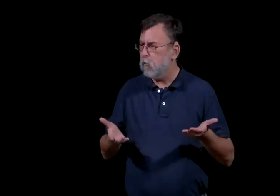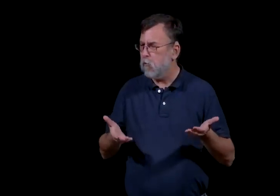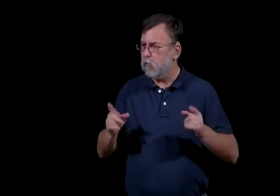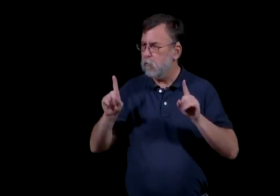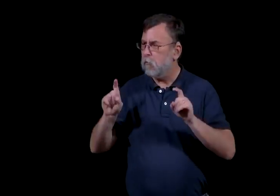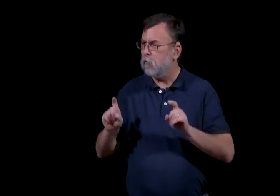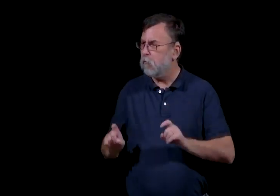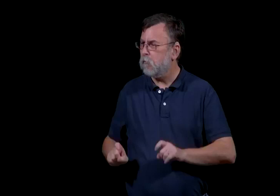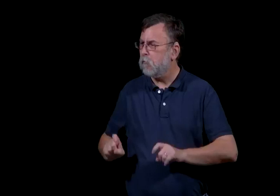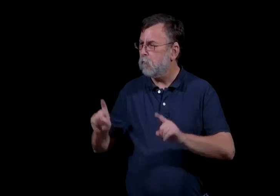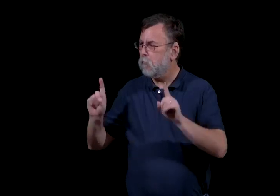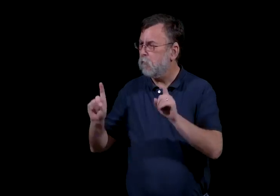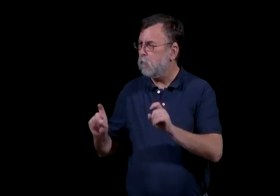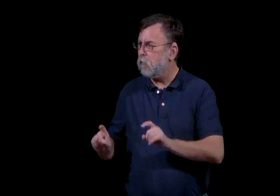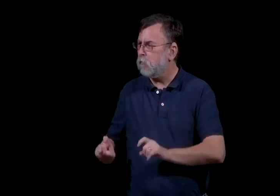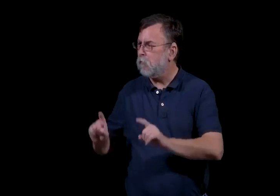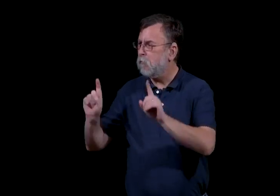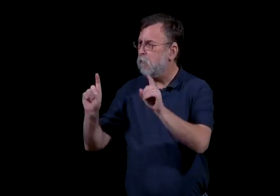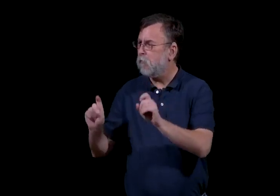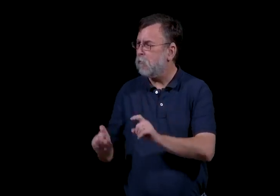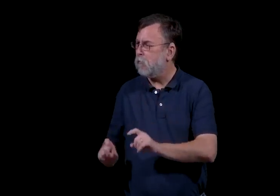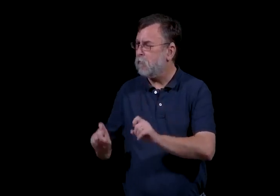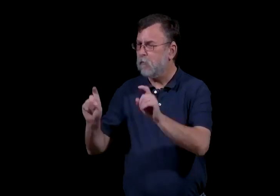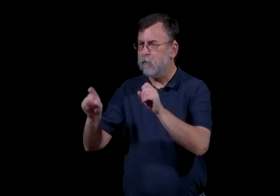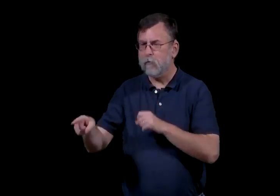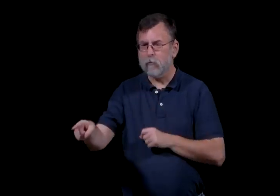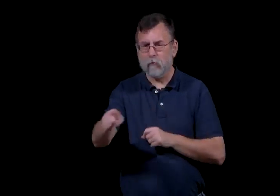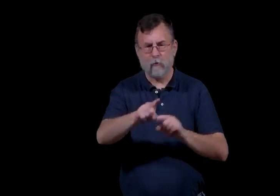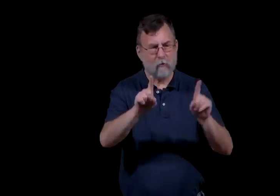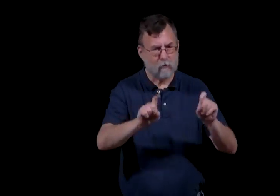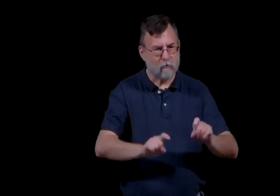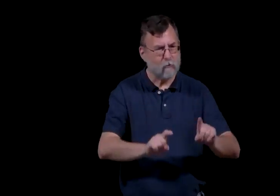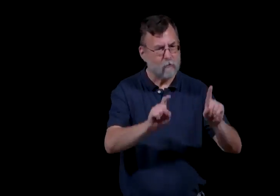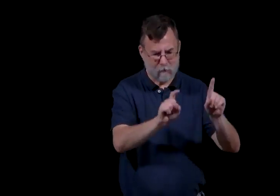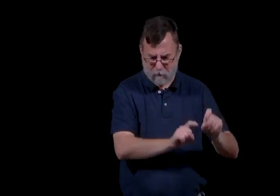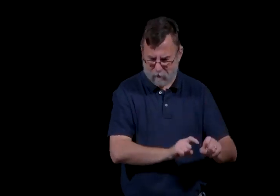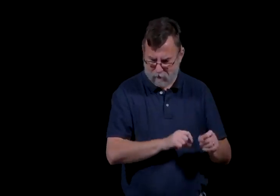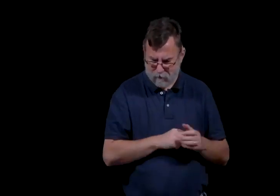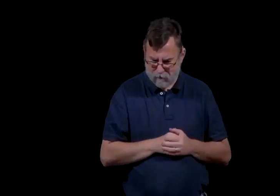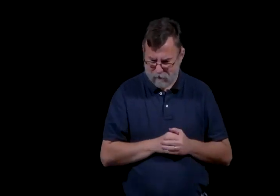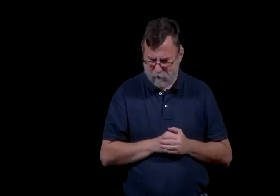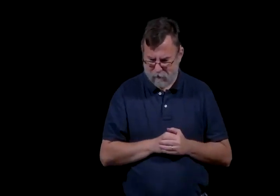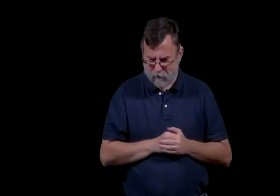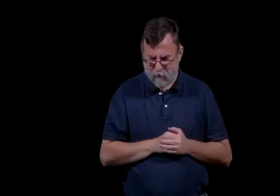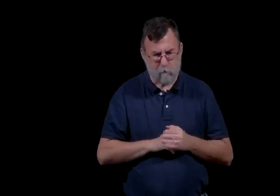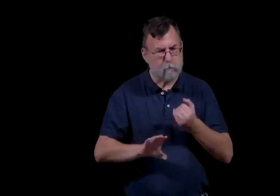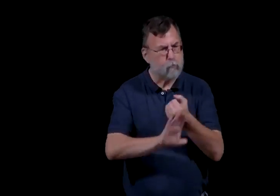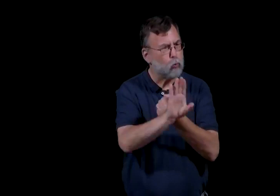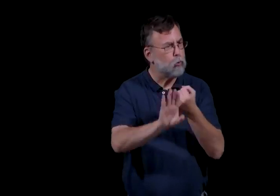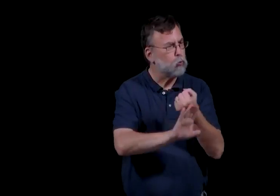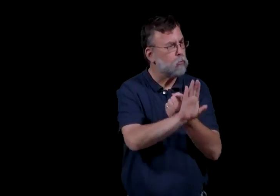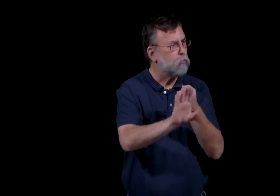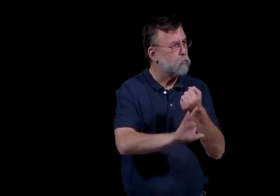Through the valley of the shadow of death. That's testing. Testing,